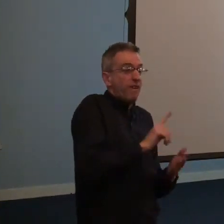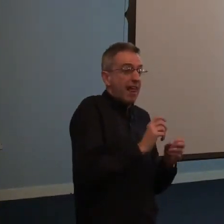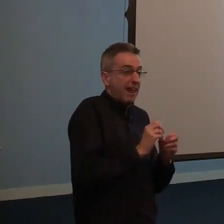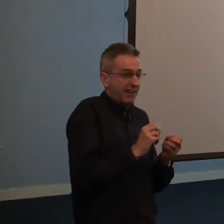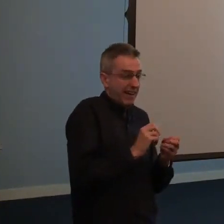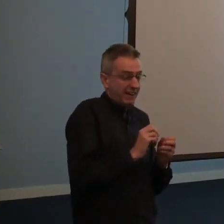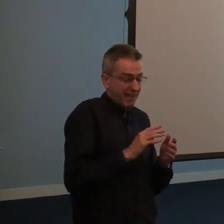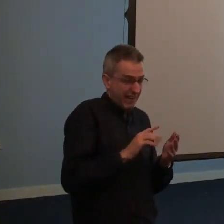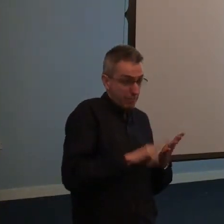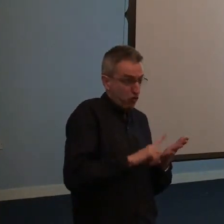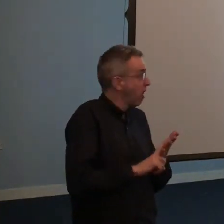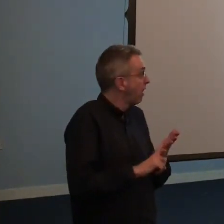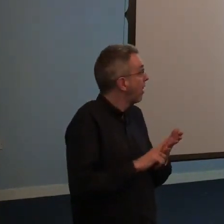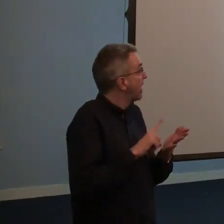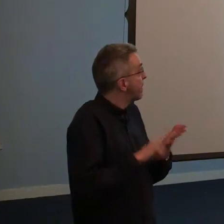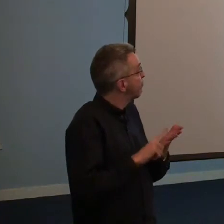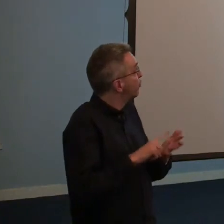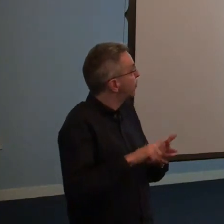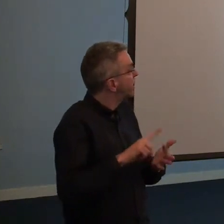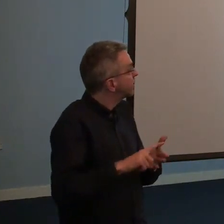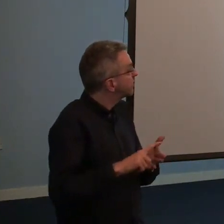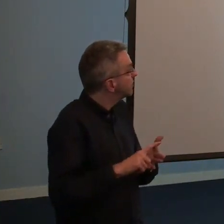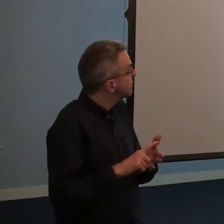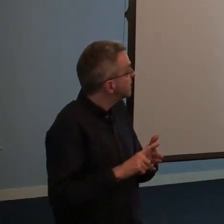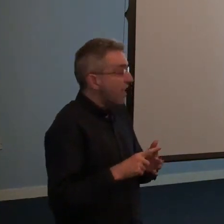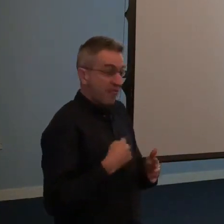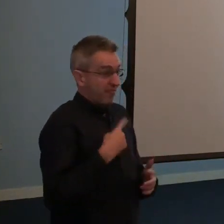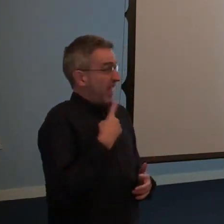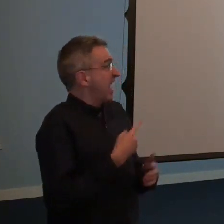And at the moment, you know, liberal eugenics is an area that is growing.